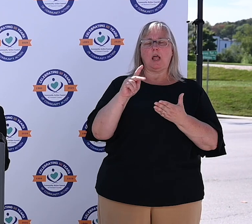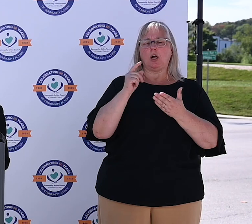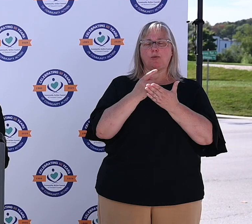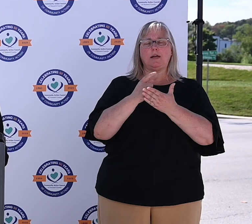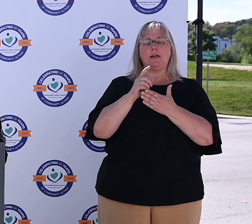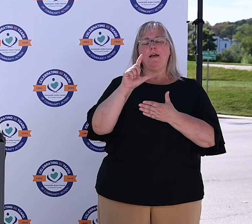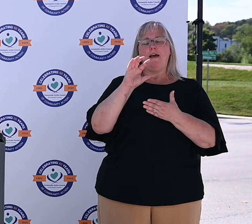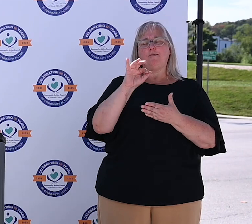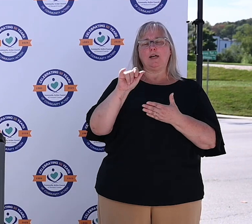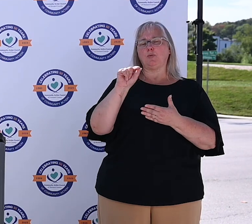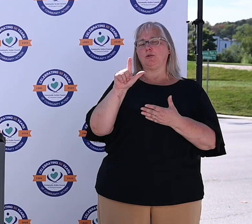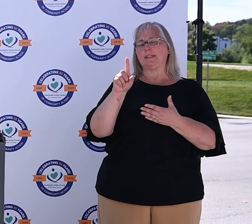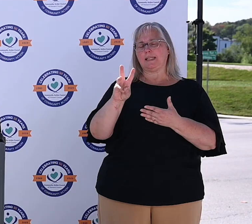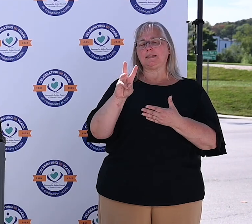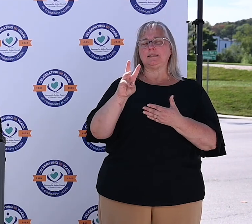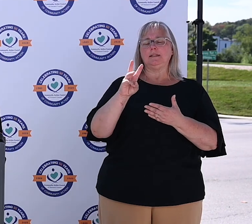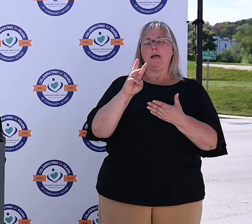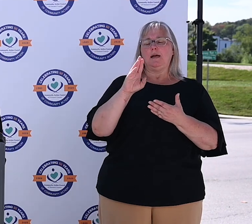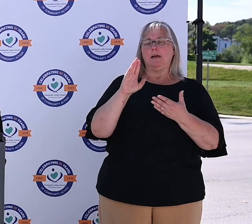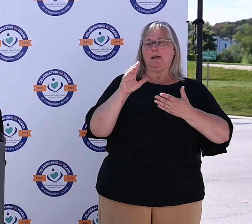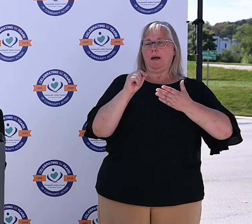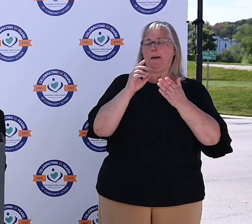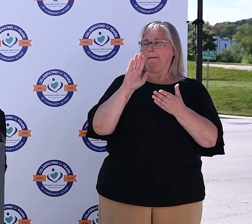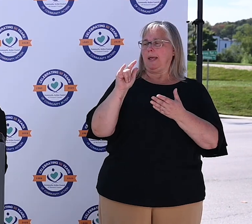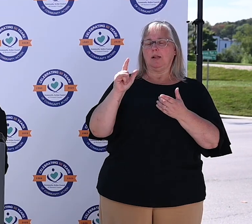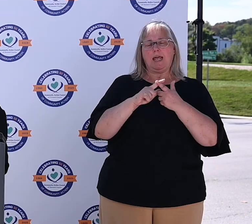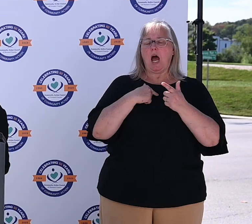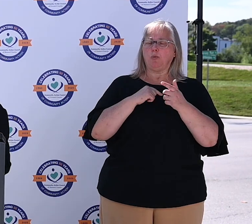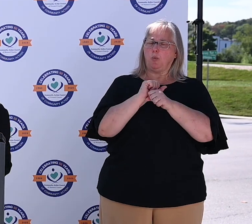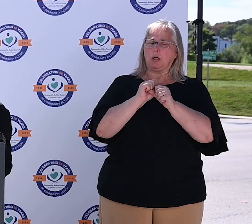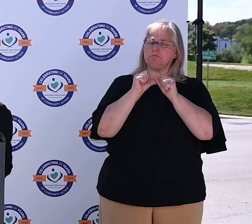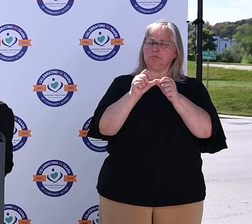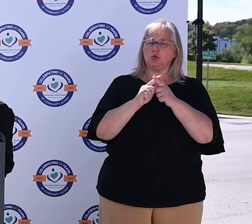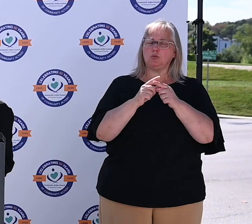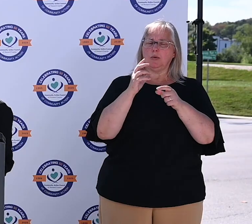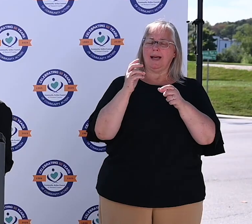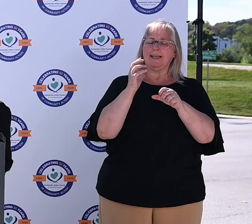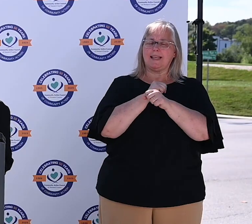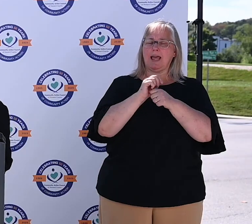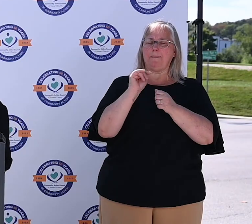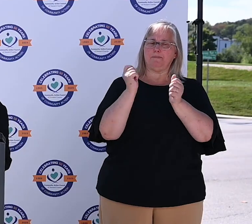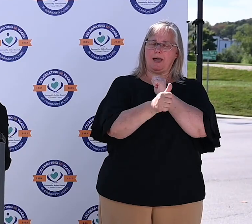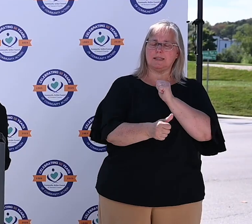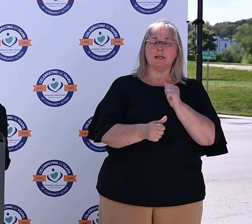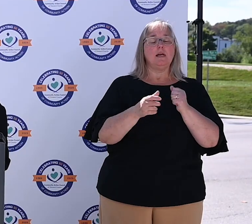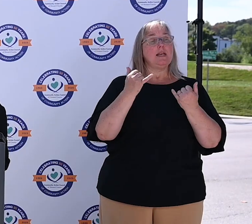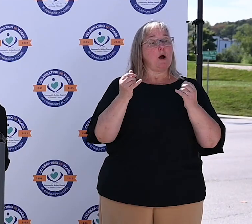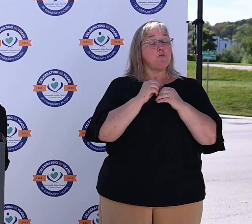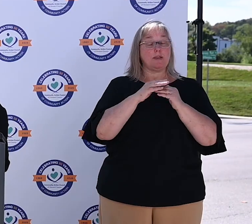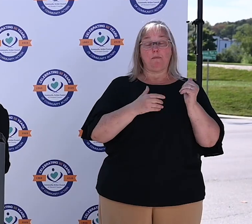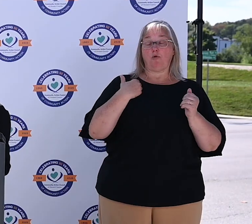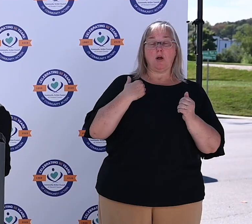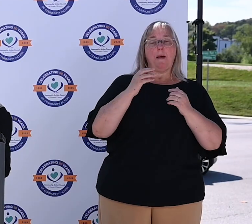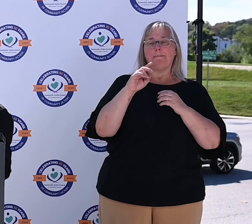bill, and I will continue to fight to get this critical funding across the finish line. Now more than ever, Maryland families will be